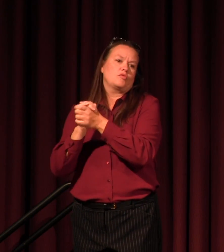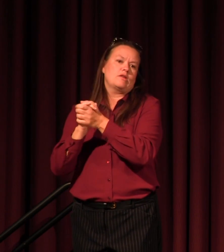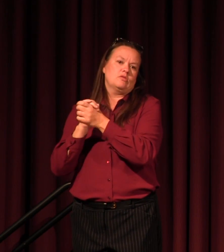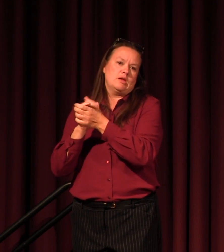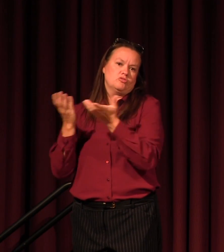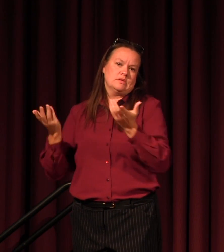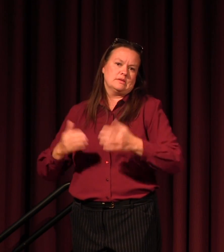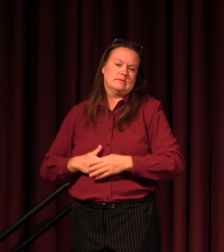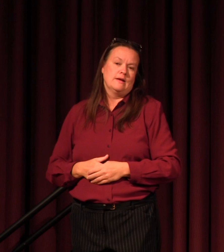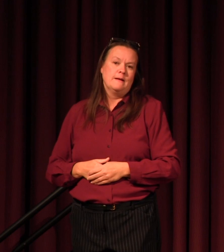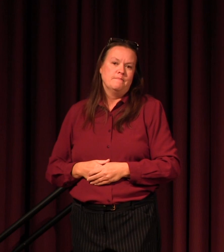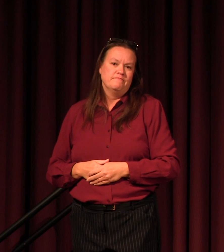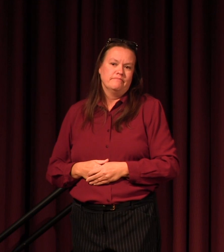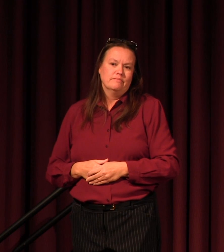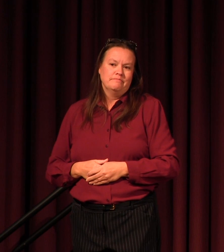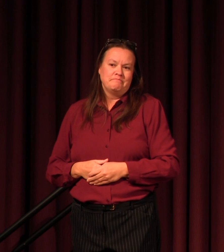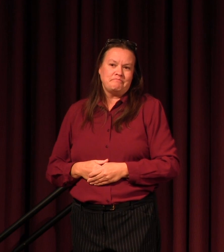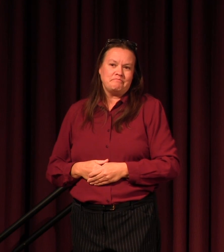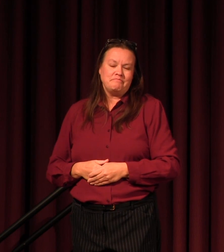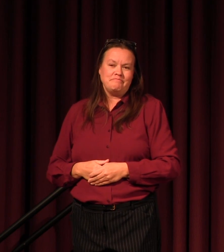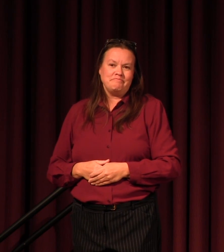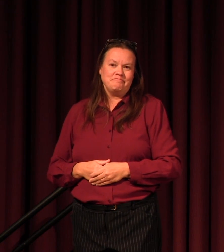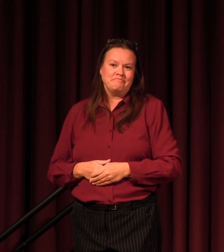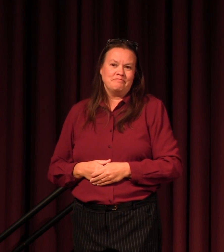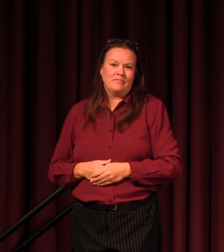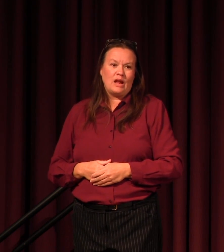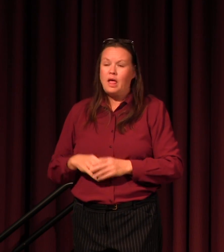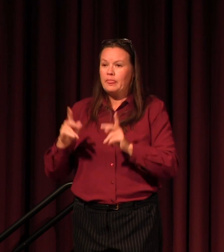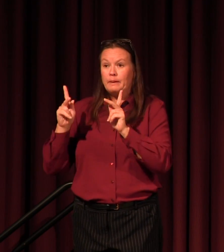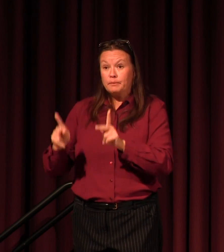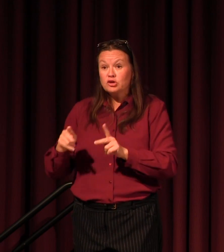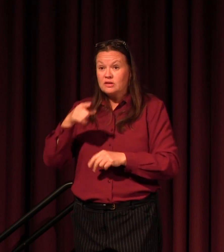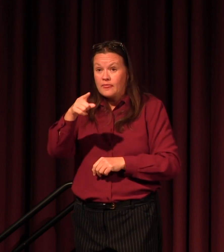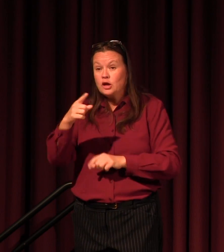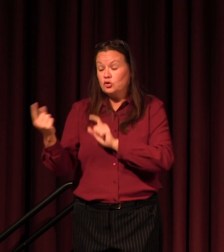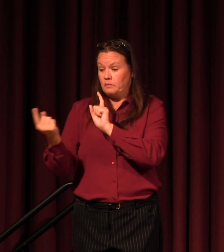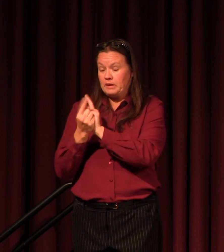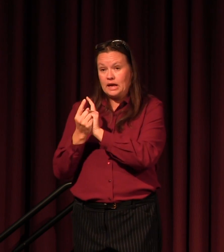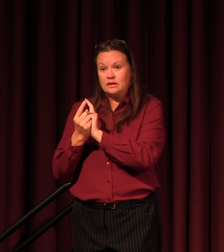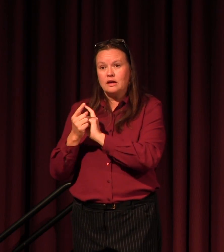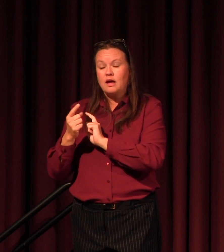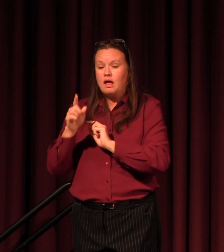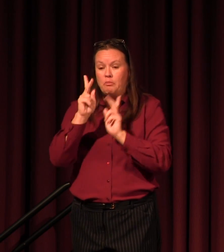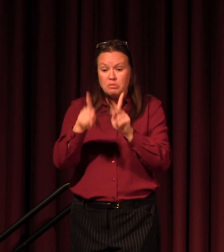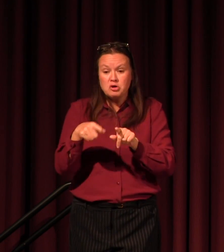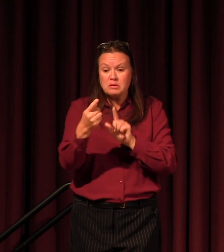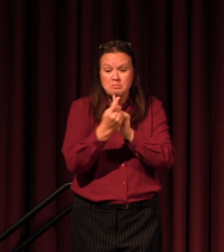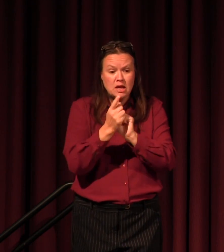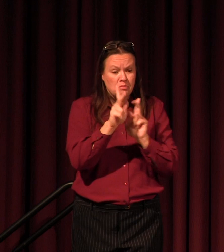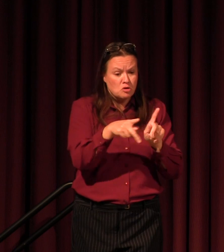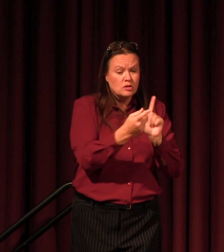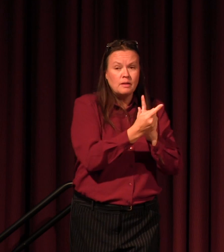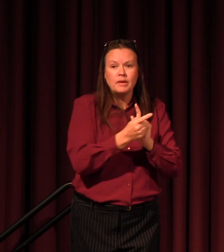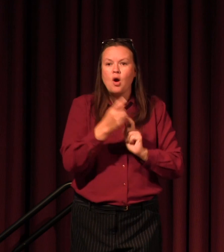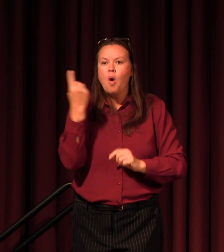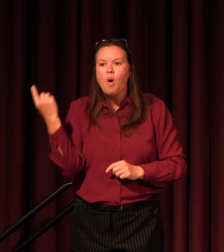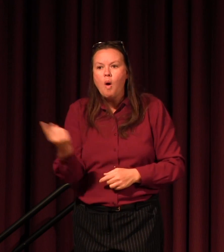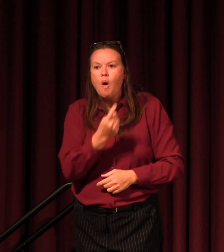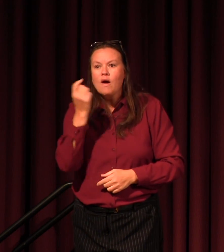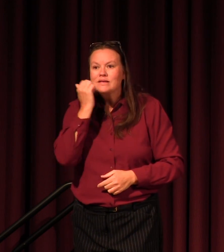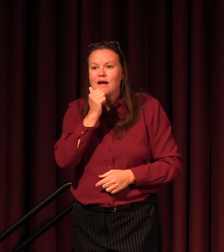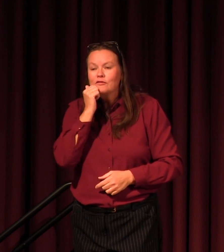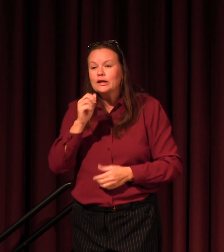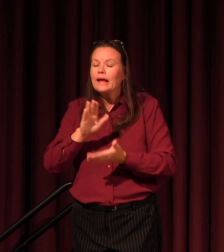Congratulations! Somebody was just like you, never made you uncomfortable, and you were nice to them. That's real nice.